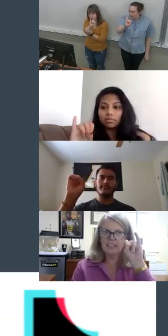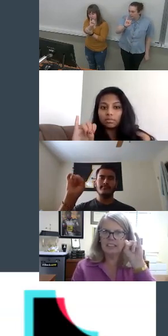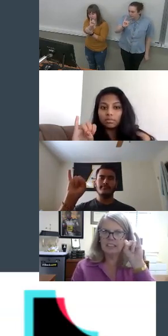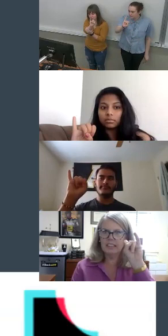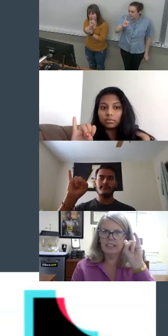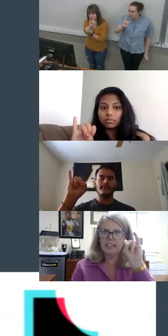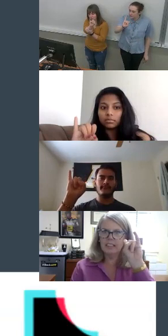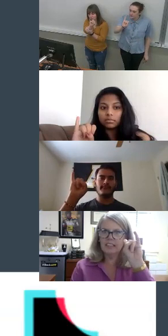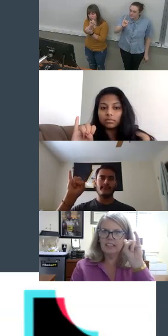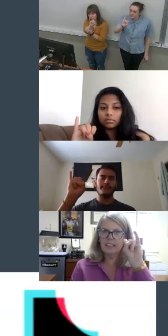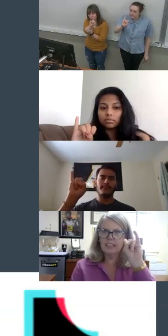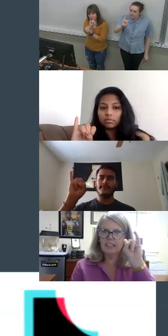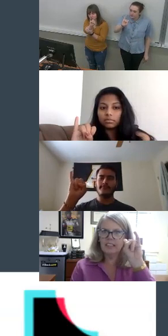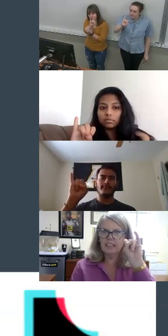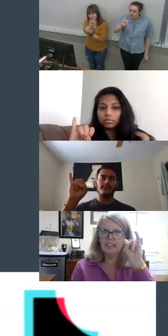from isolation.